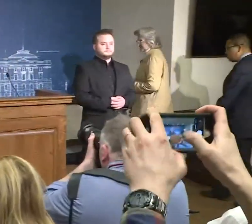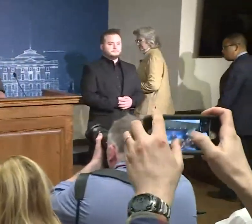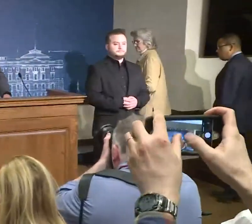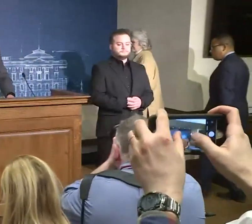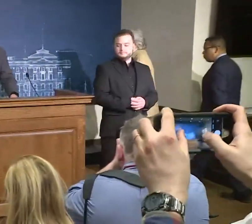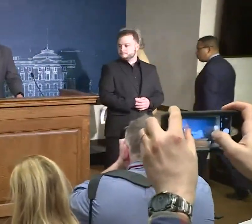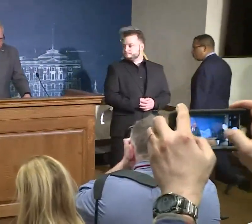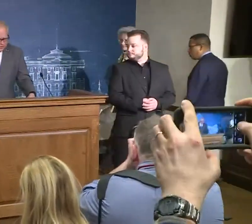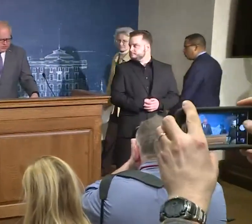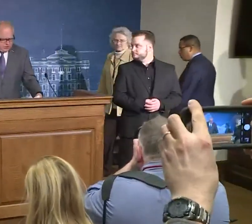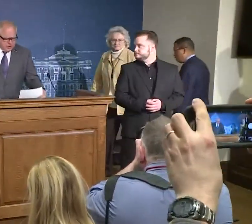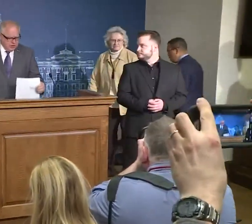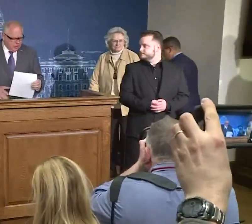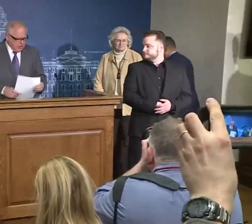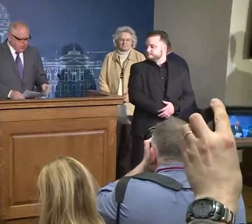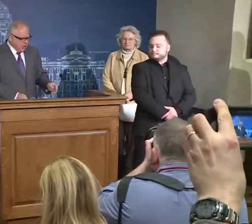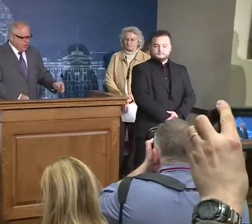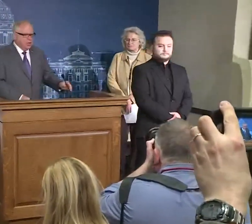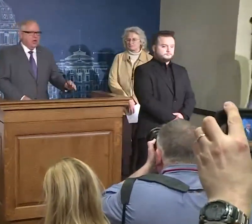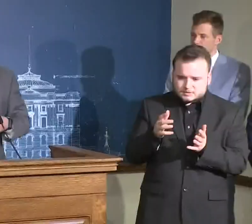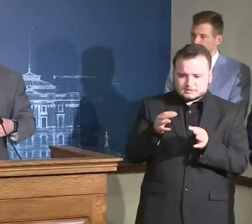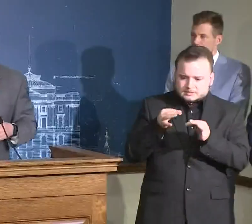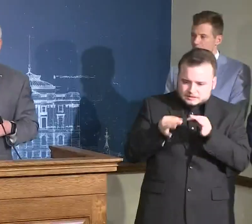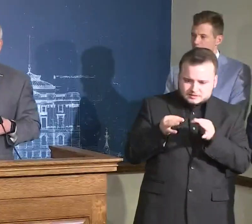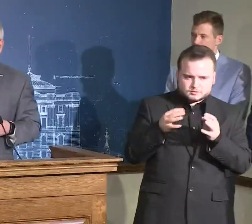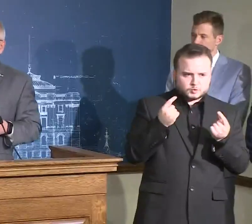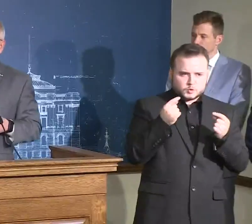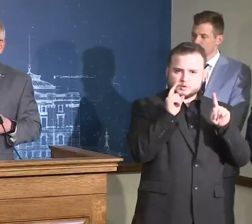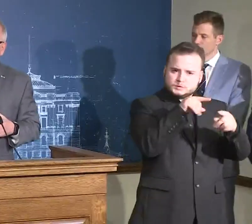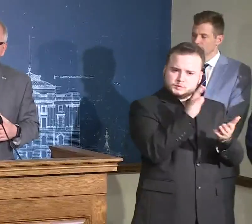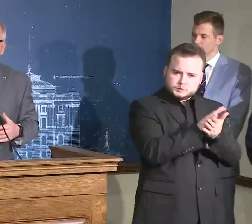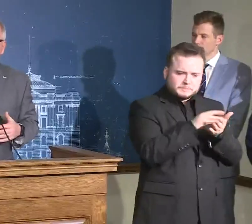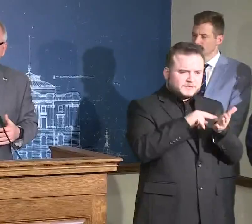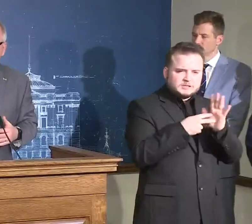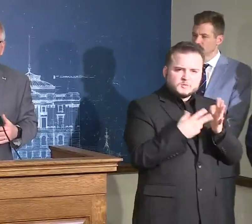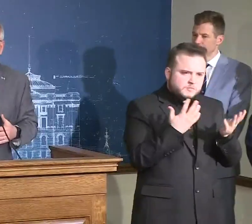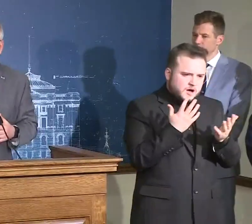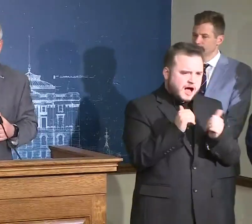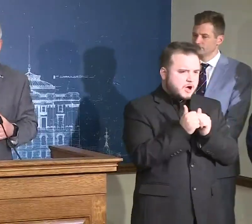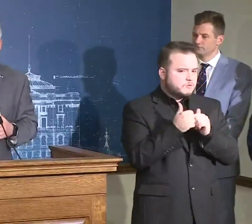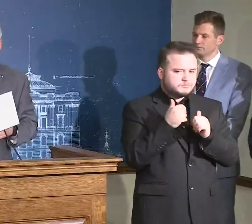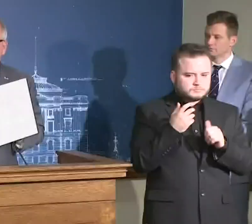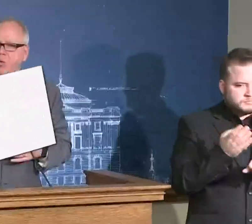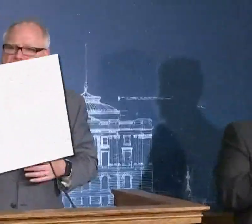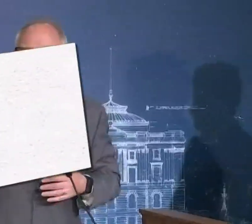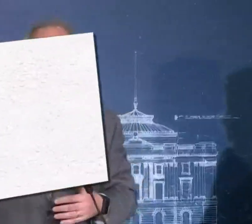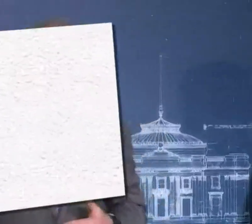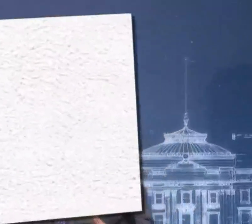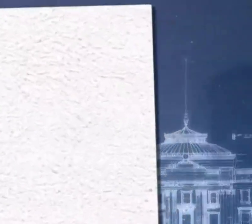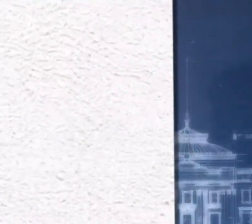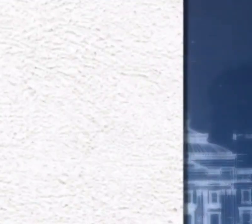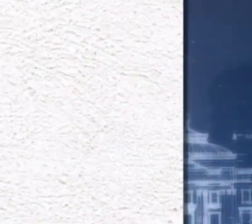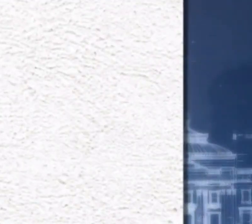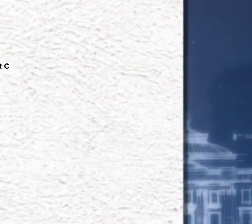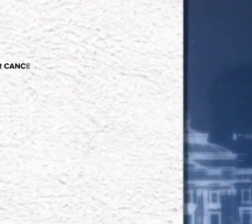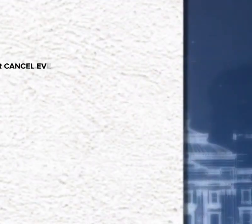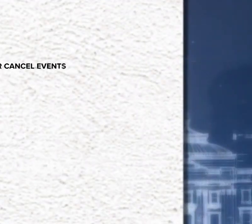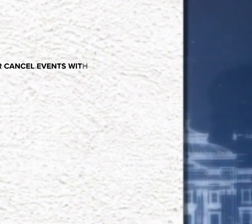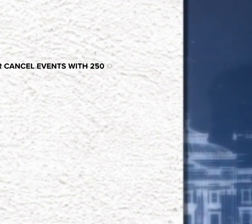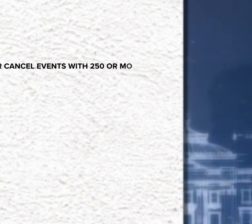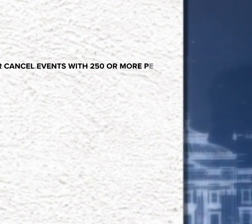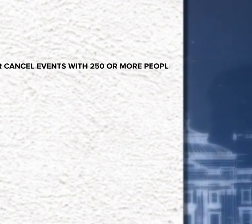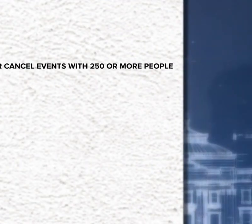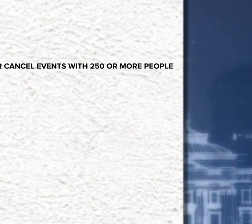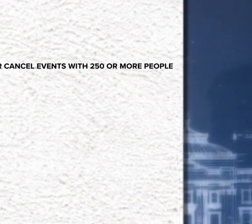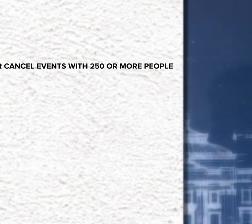their plan to slow the spread of COVID-19. These are things that people need to do. On that list, postpone